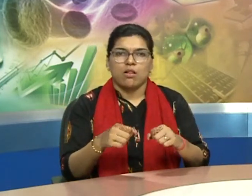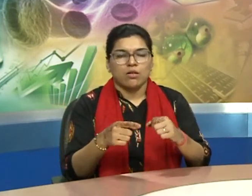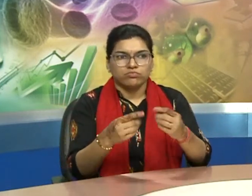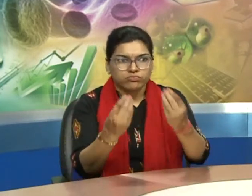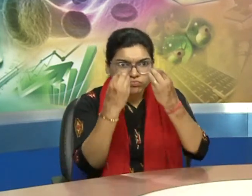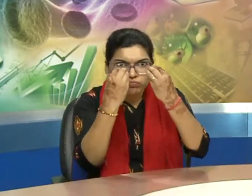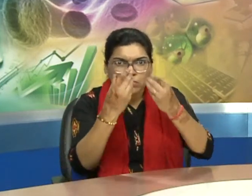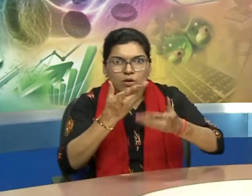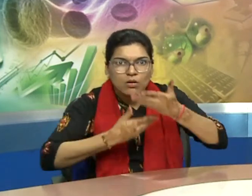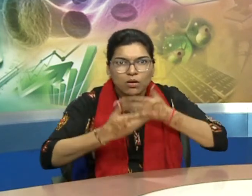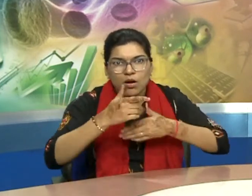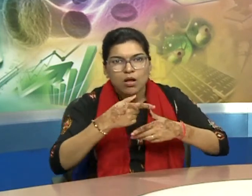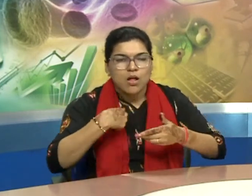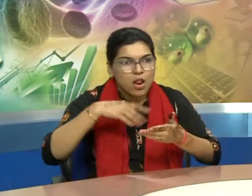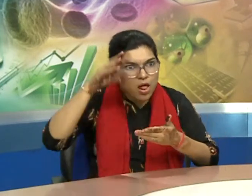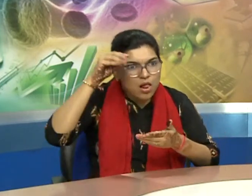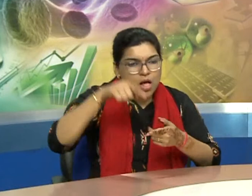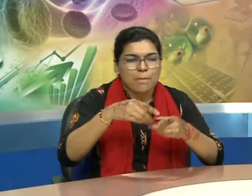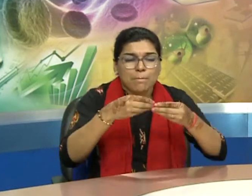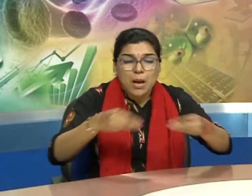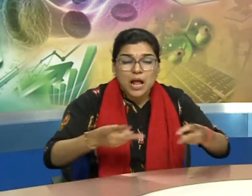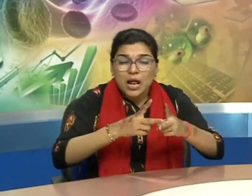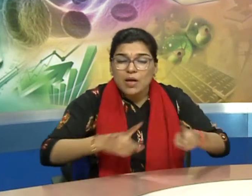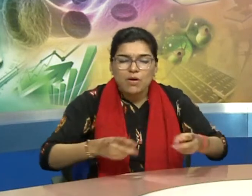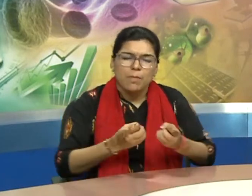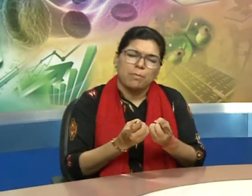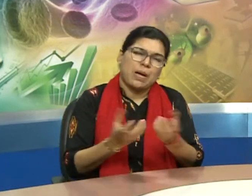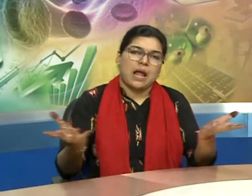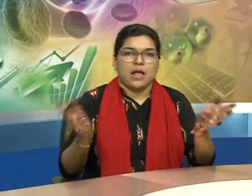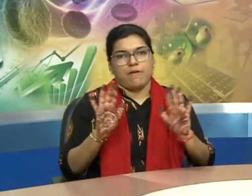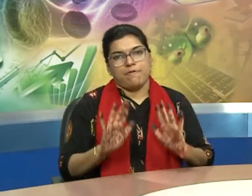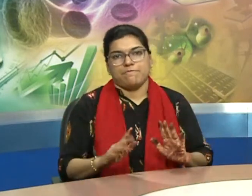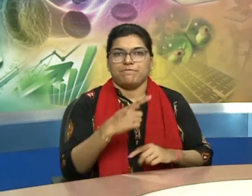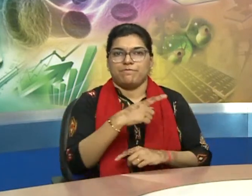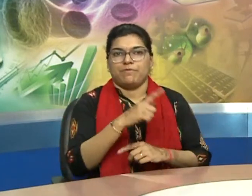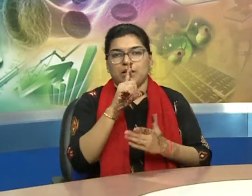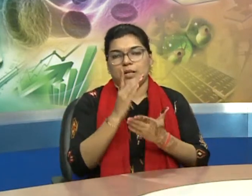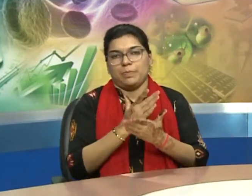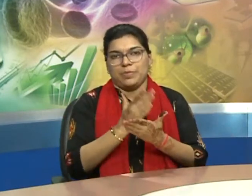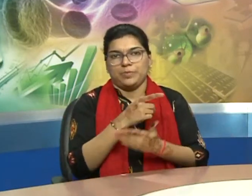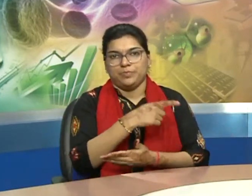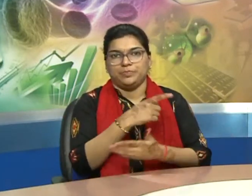So for all these materials also, library can be approached.